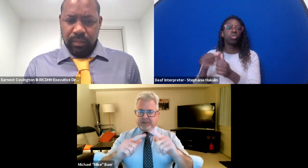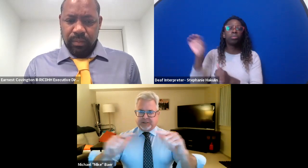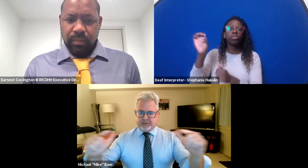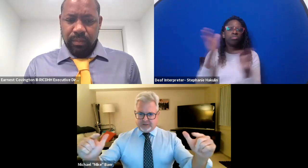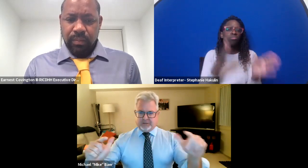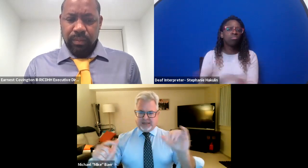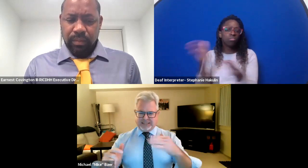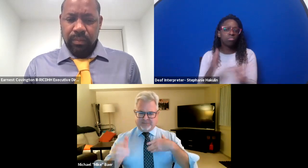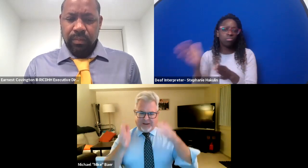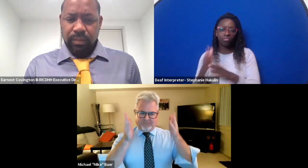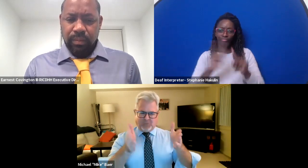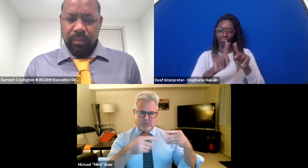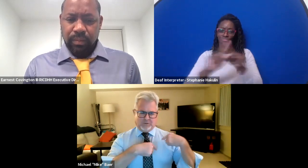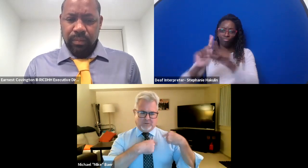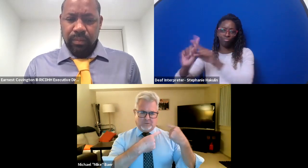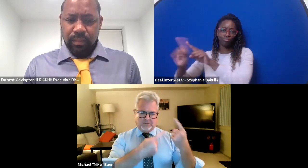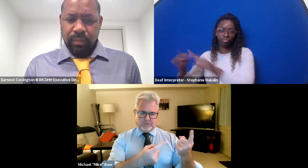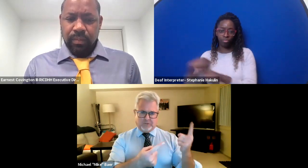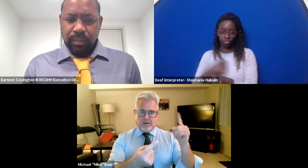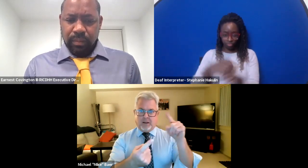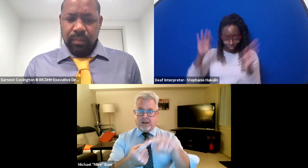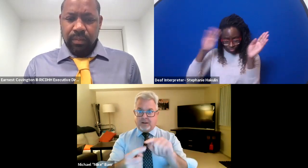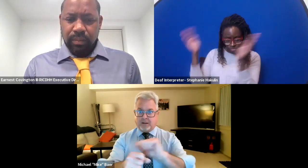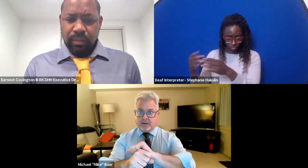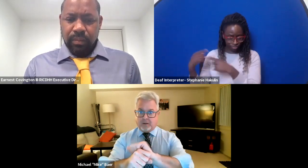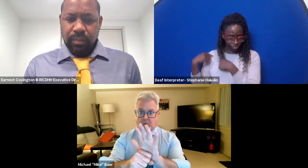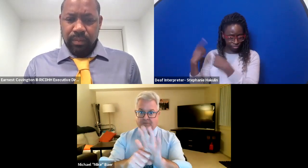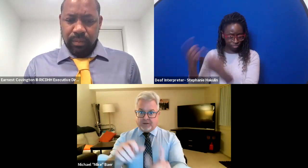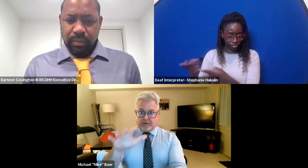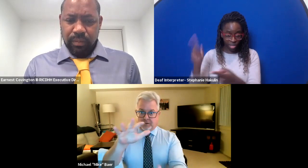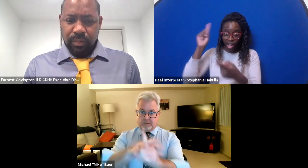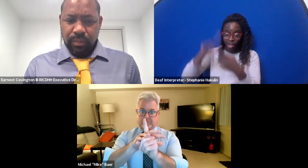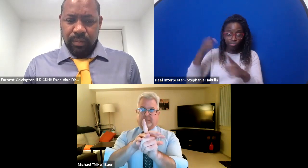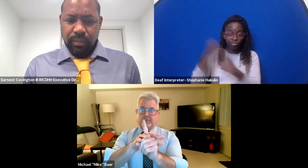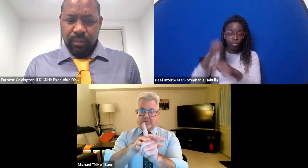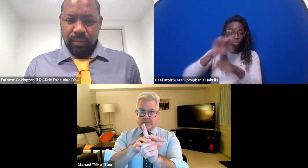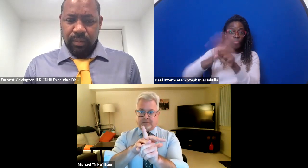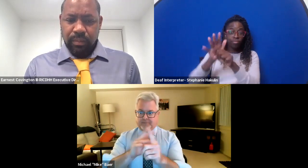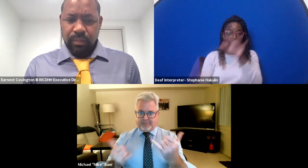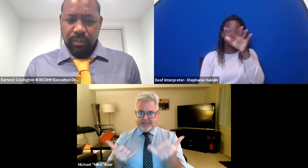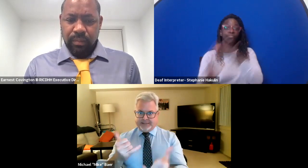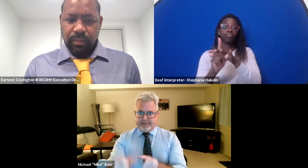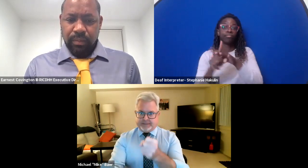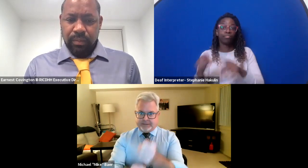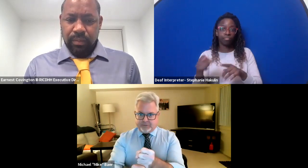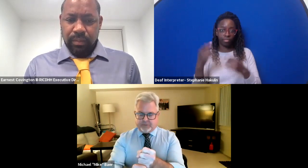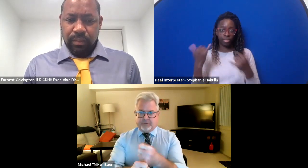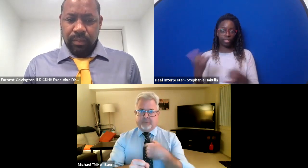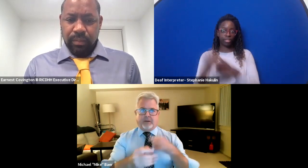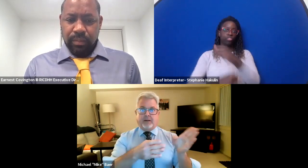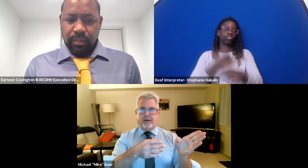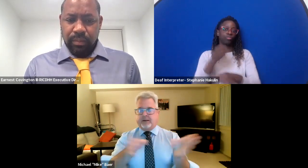Association, emergency preparedness. That's been my focus. And then when COVID hit in